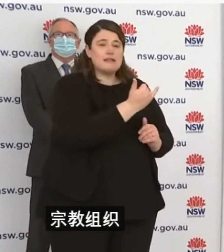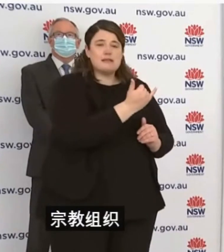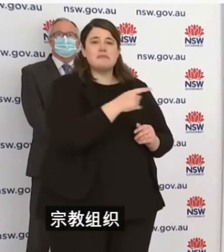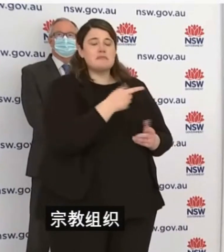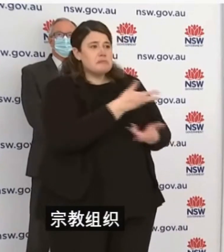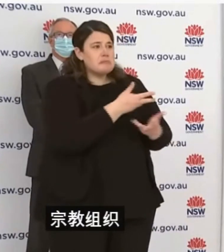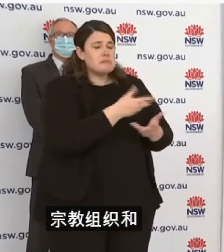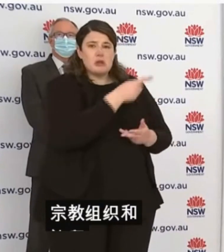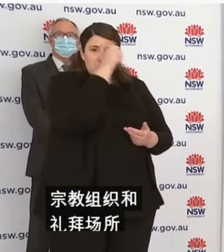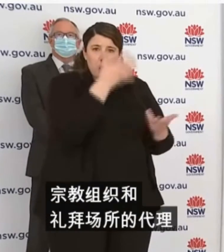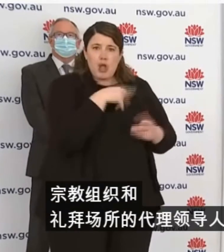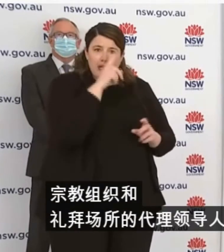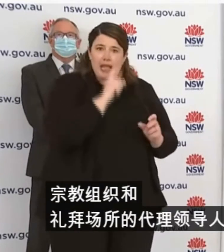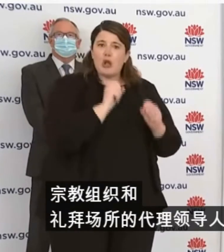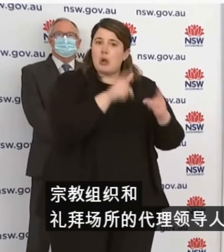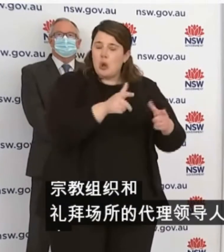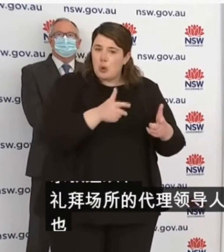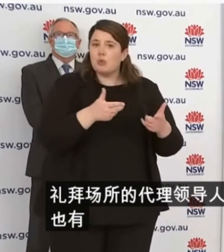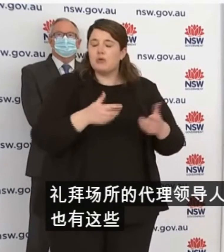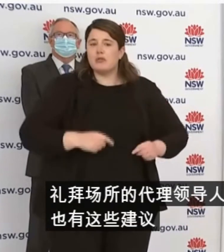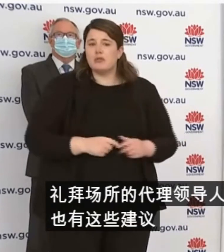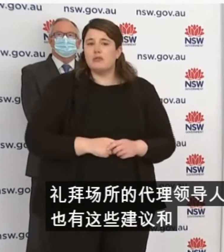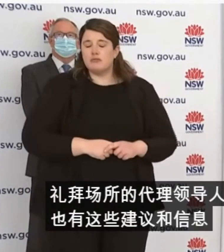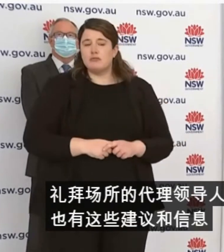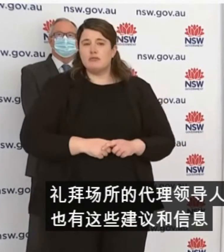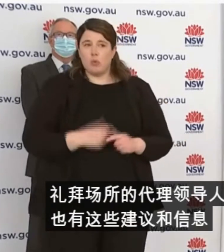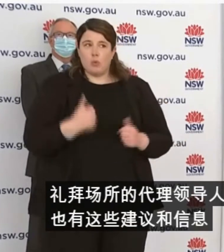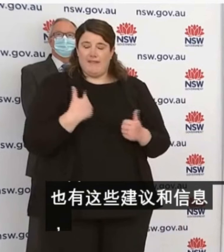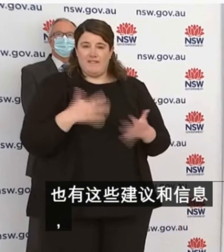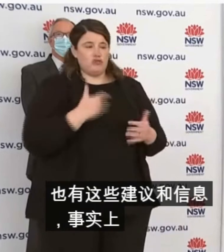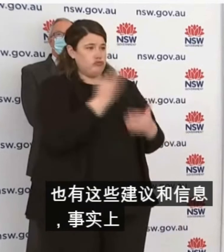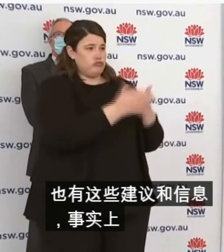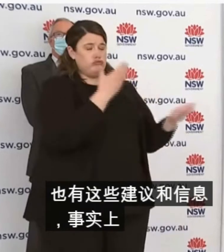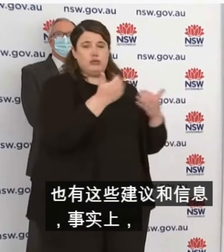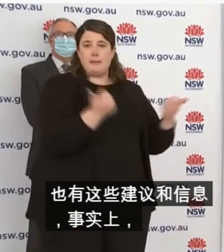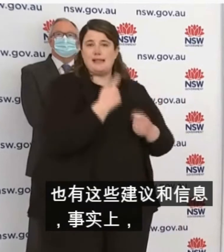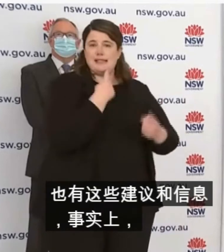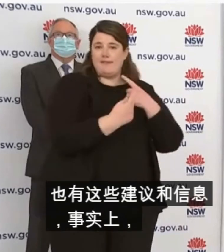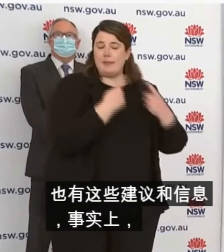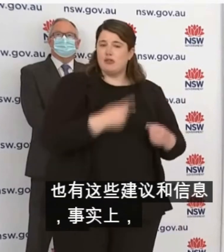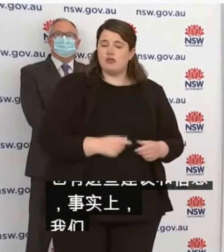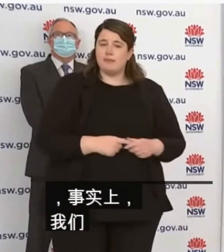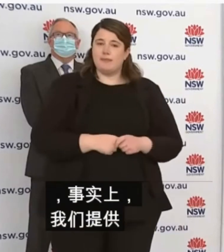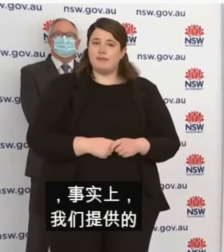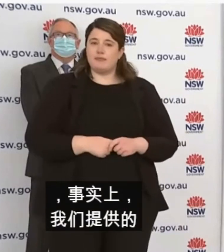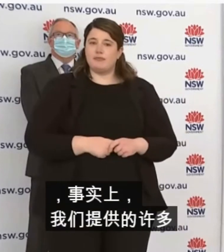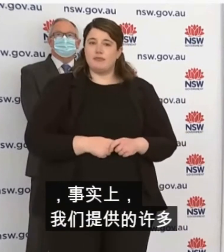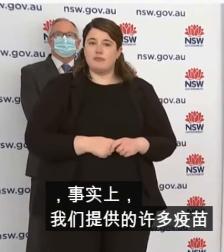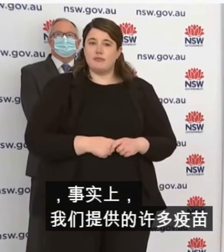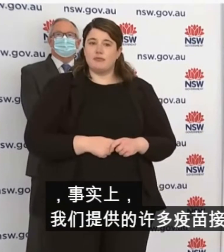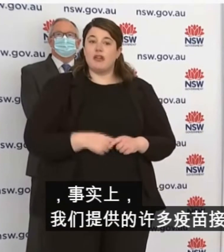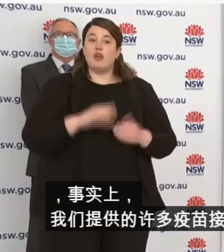religious organisations and places of worship also have that advice and information. And in fact, a lot of the centres we're